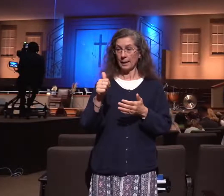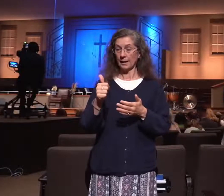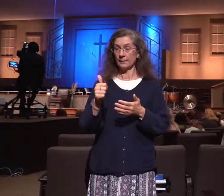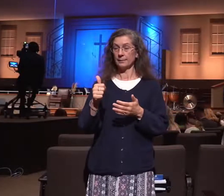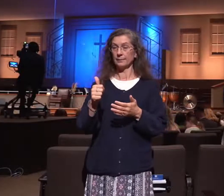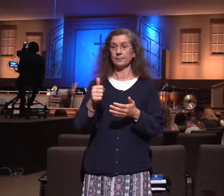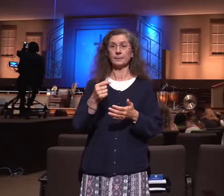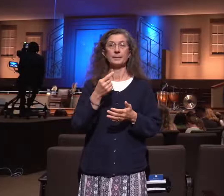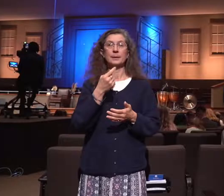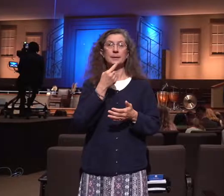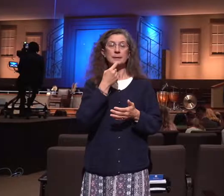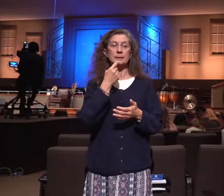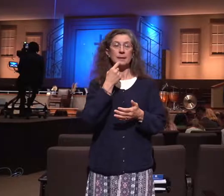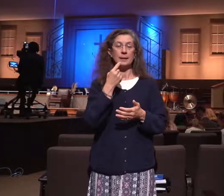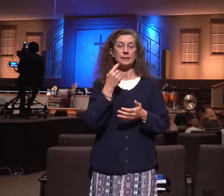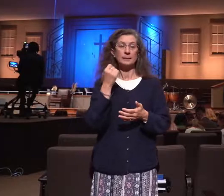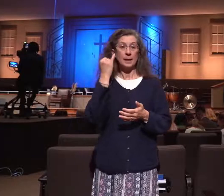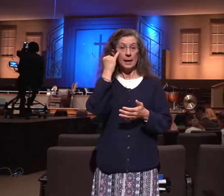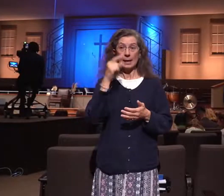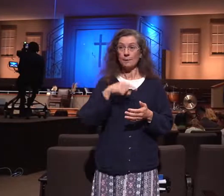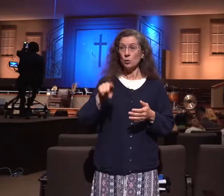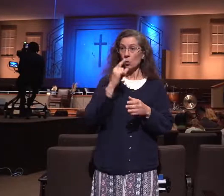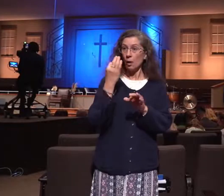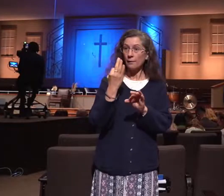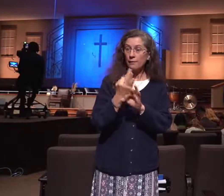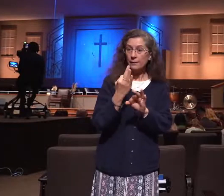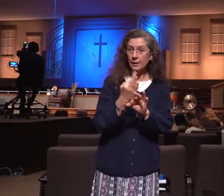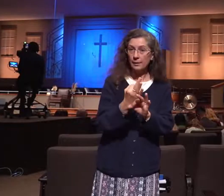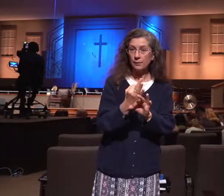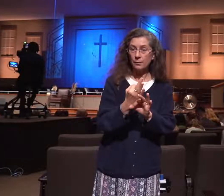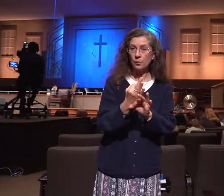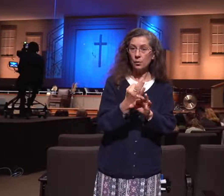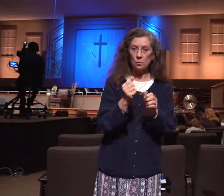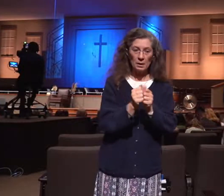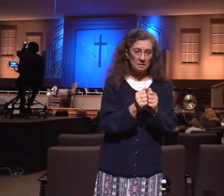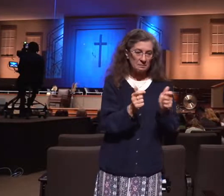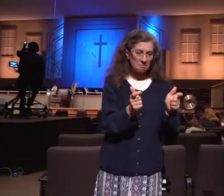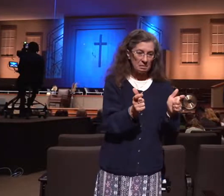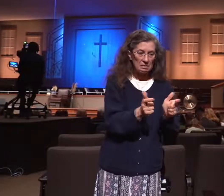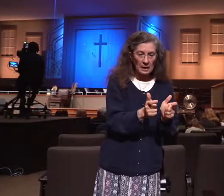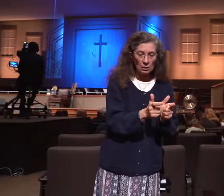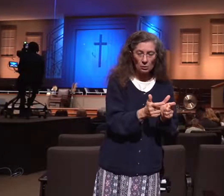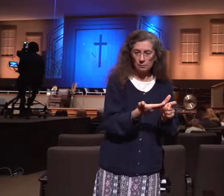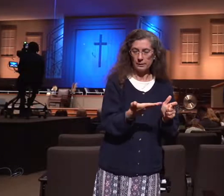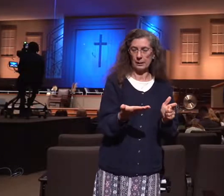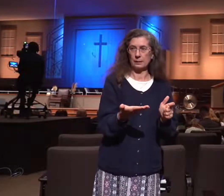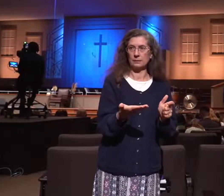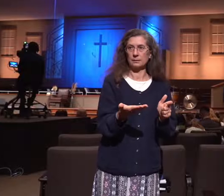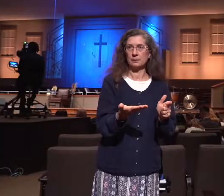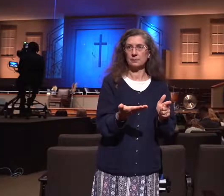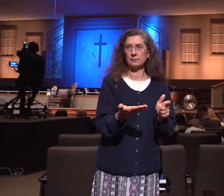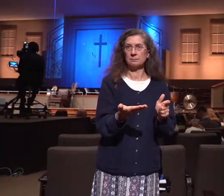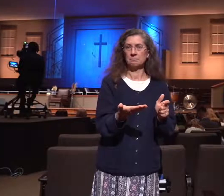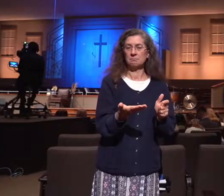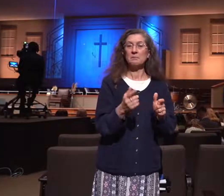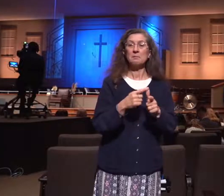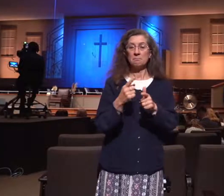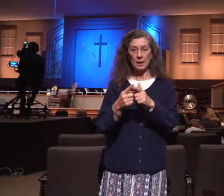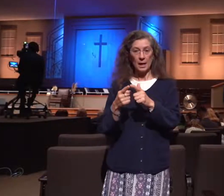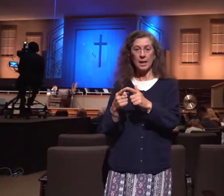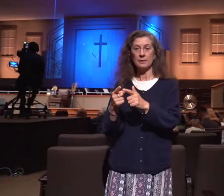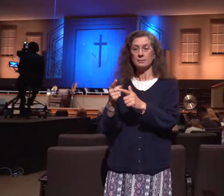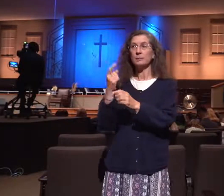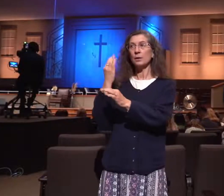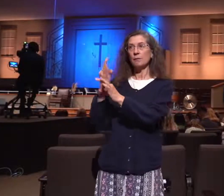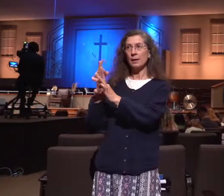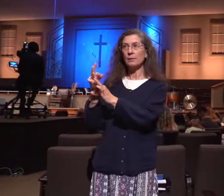just simply says, if you'll be faithful in little things, you would be faithful if